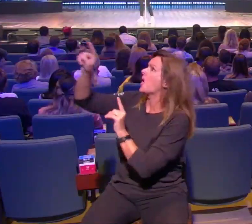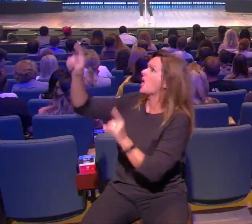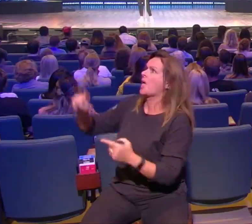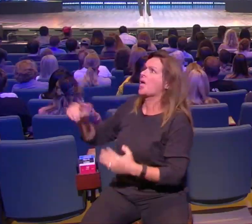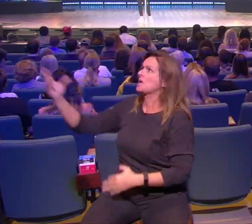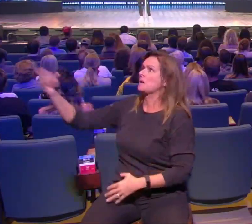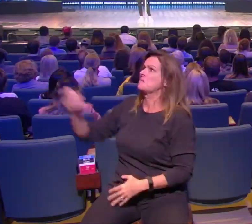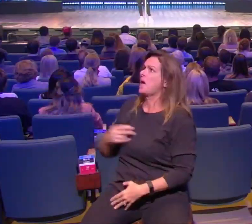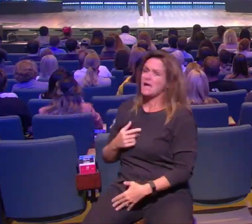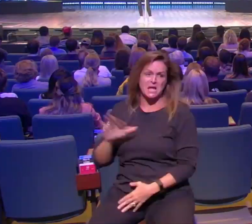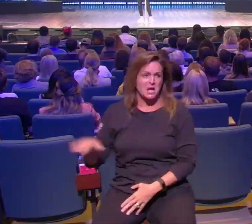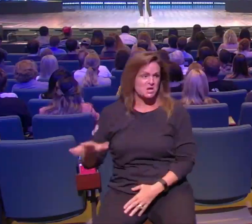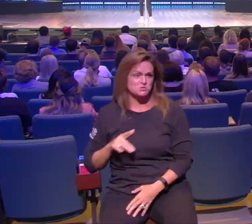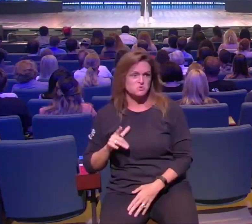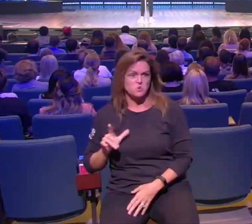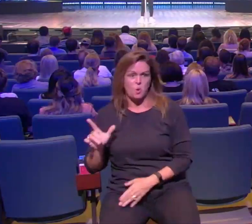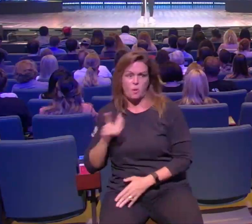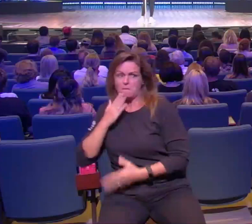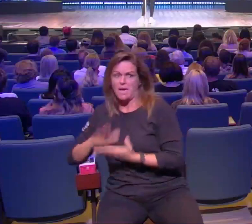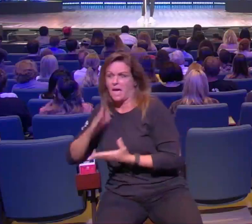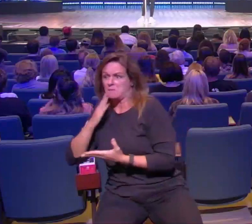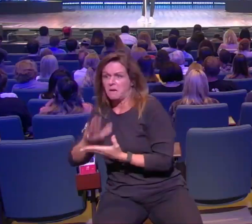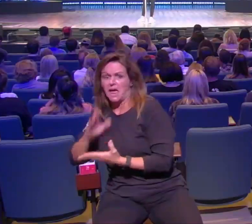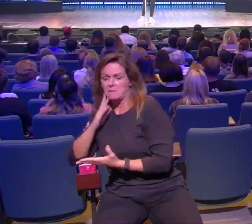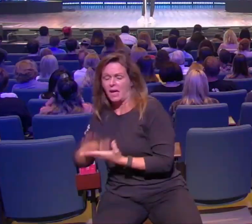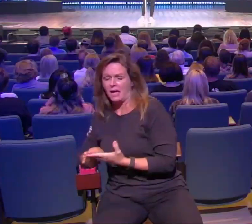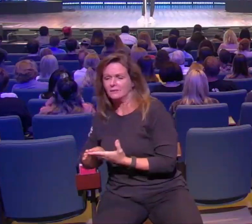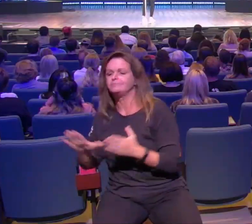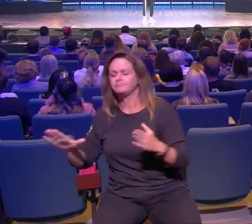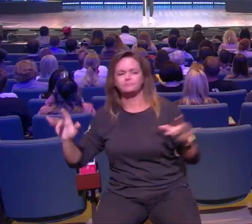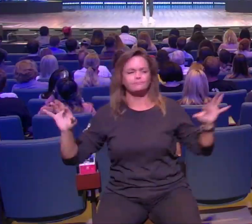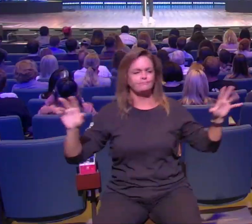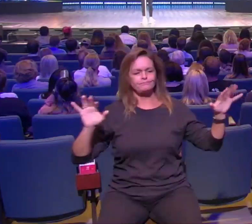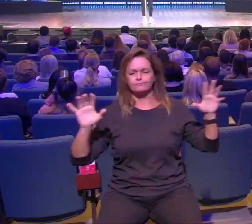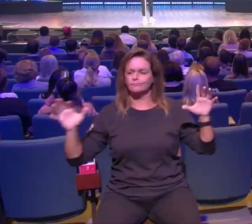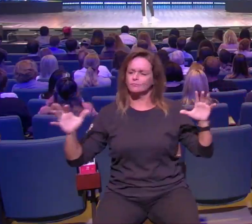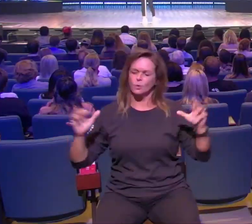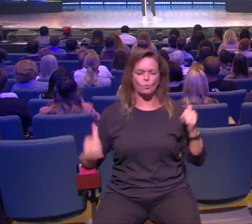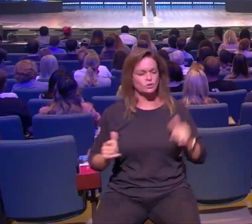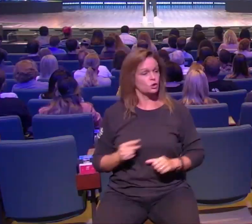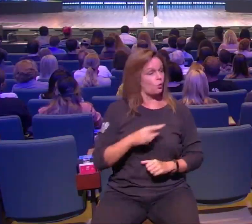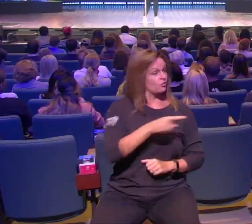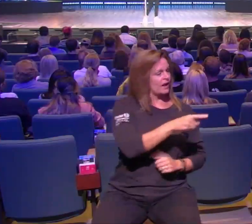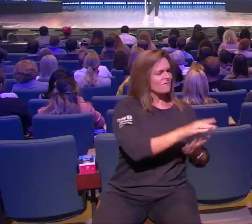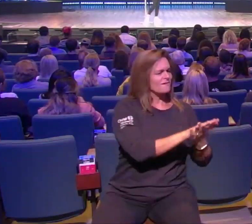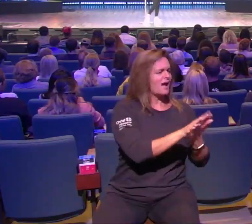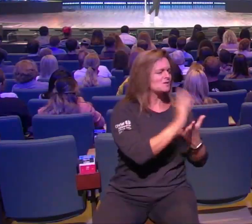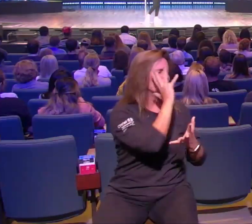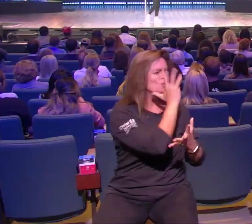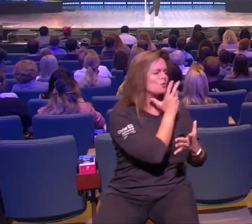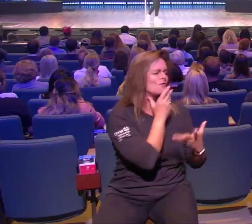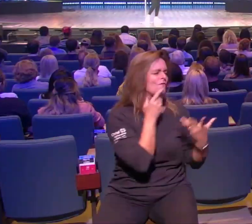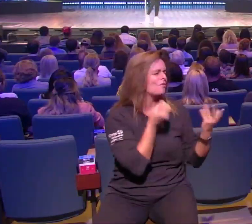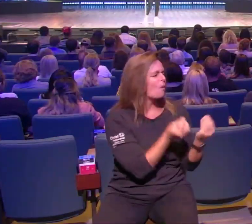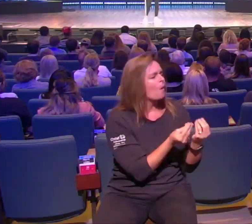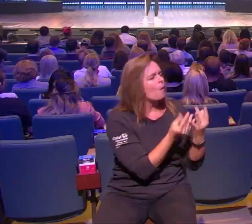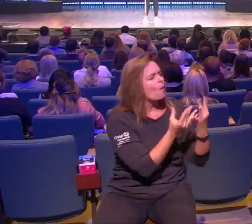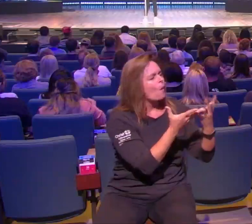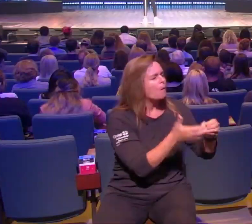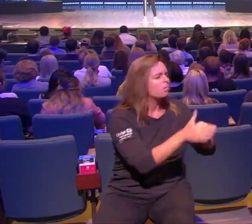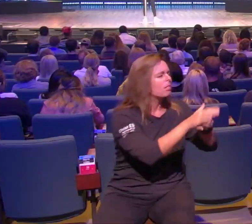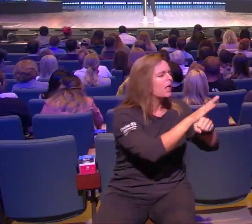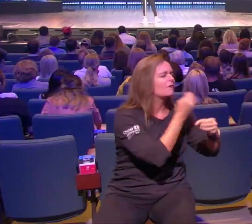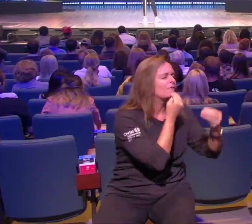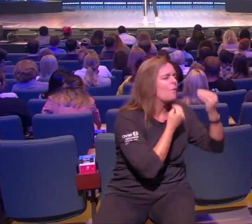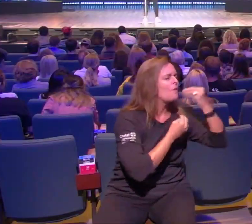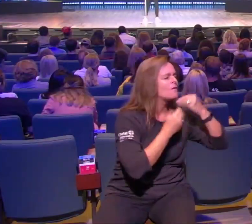says, and we will miss out on the Promised Land that he has for us. But see, what happened from here is that they began to wander for 40 years